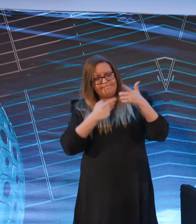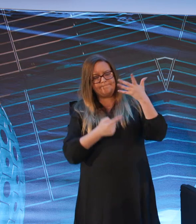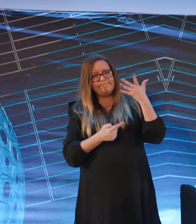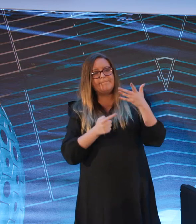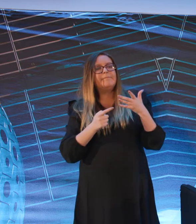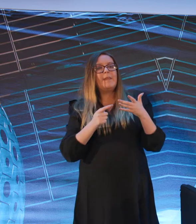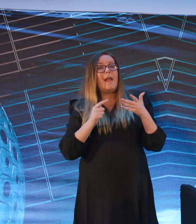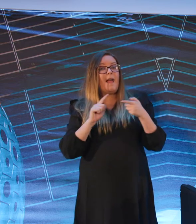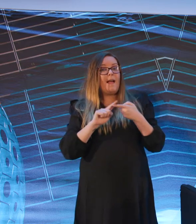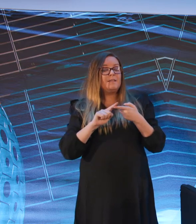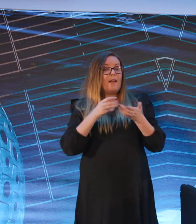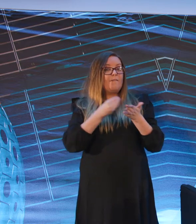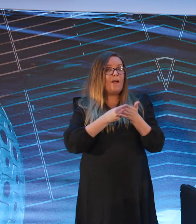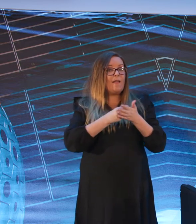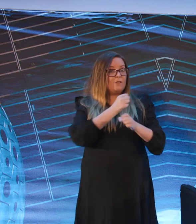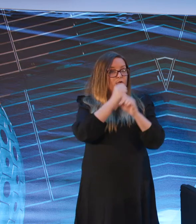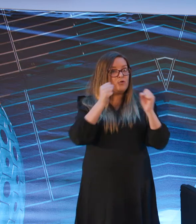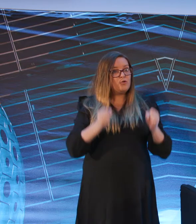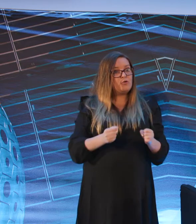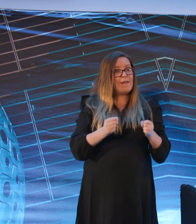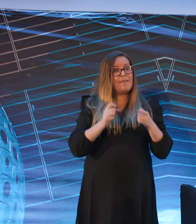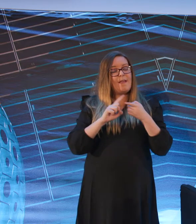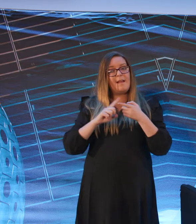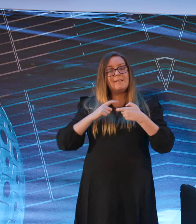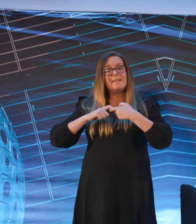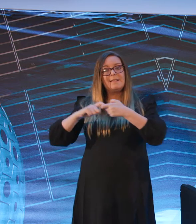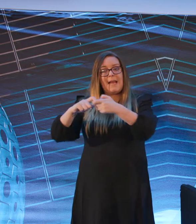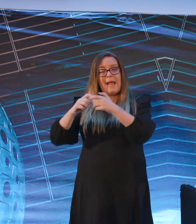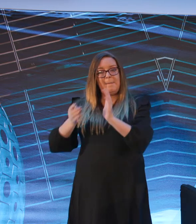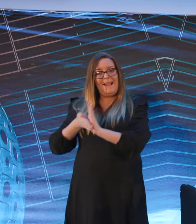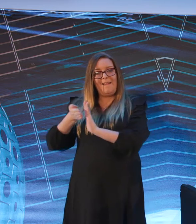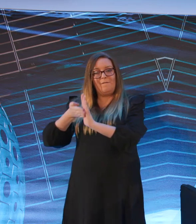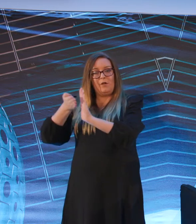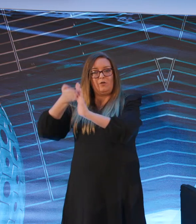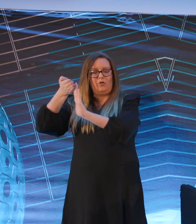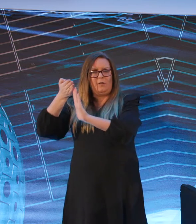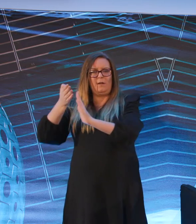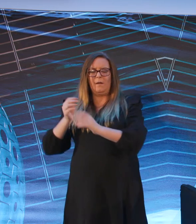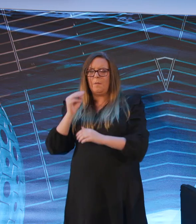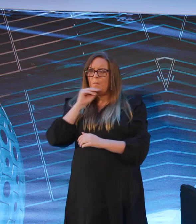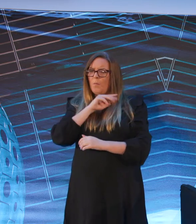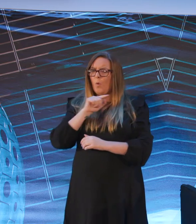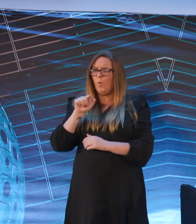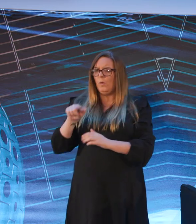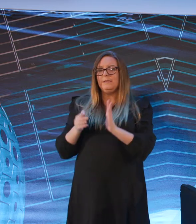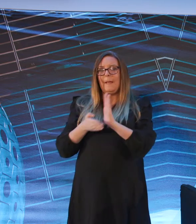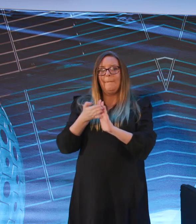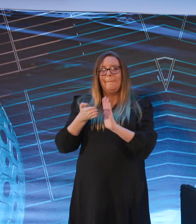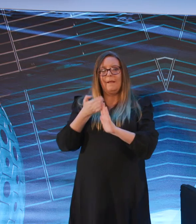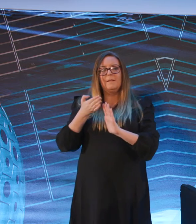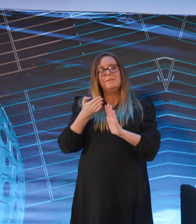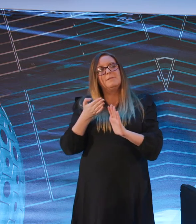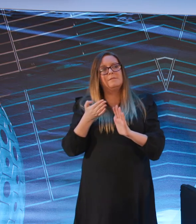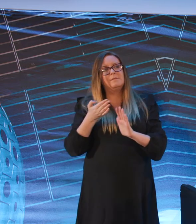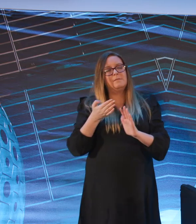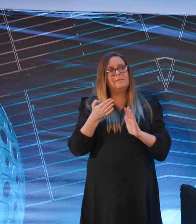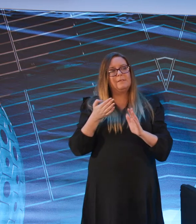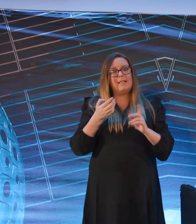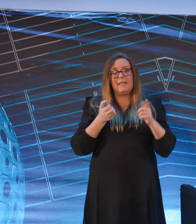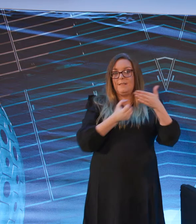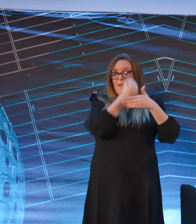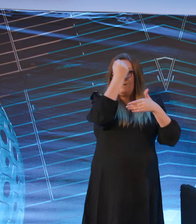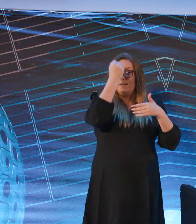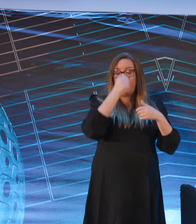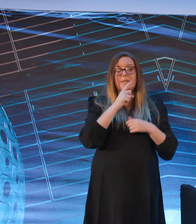strength and sustainable infrastructure as critical building blocks of success.